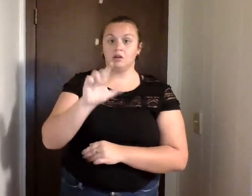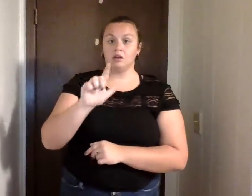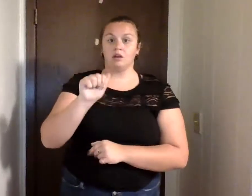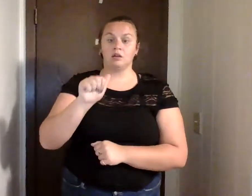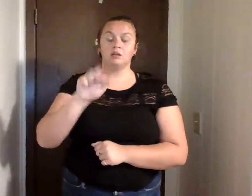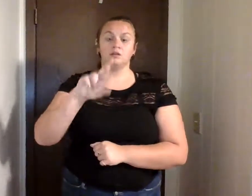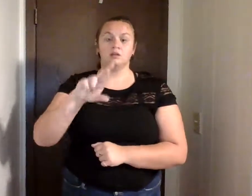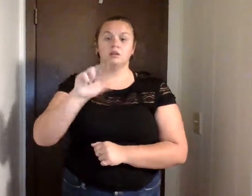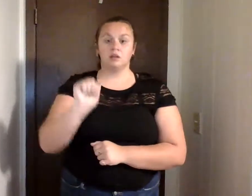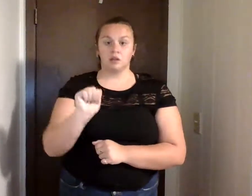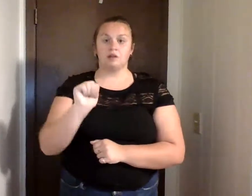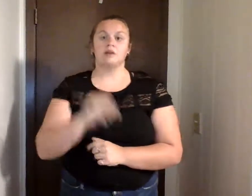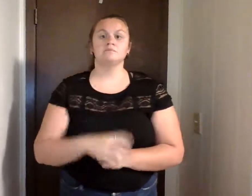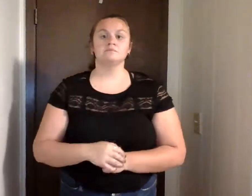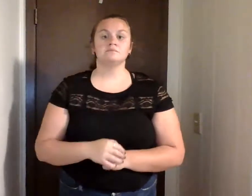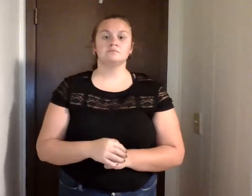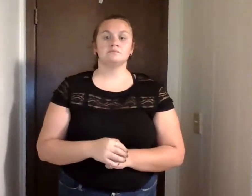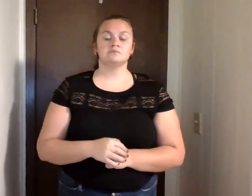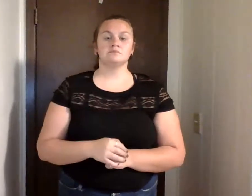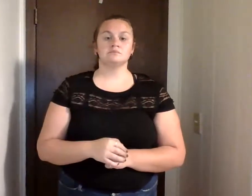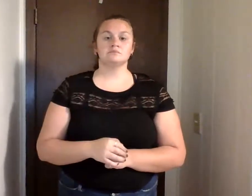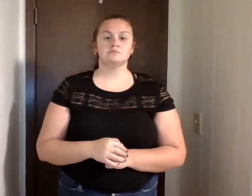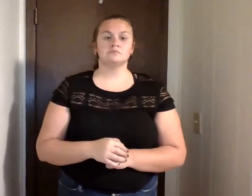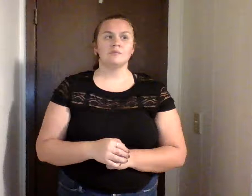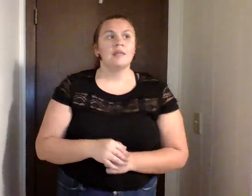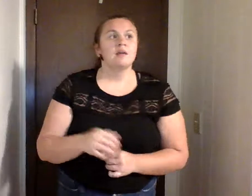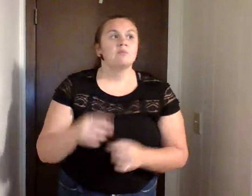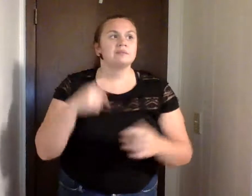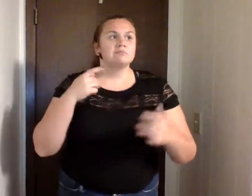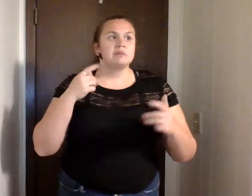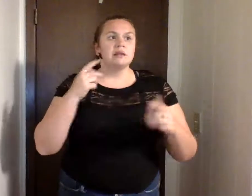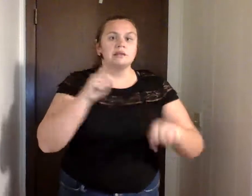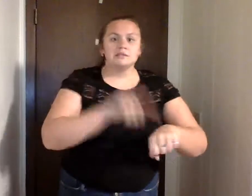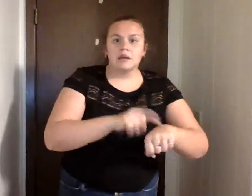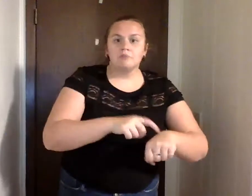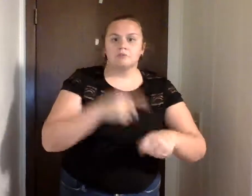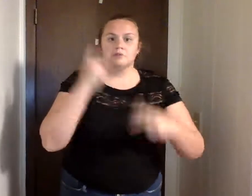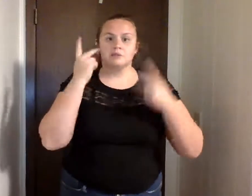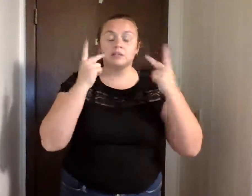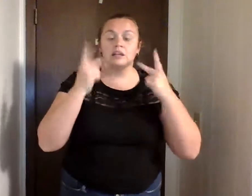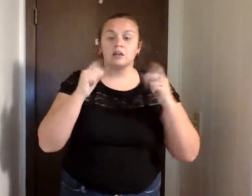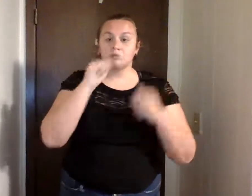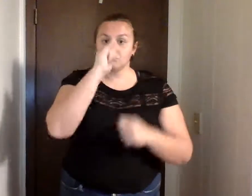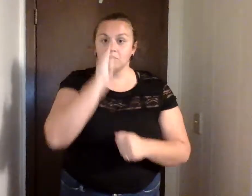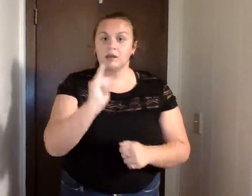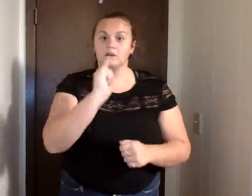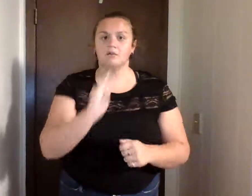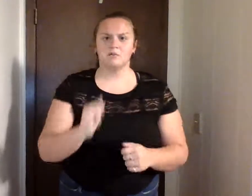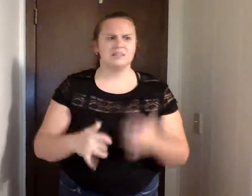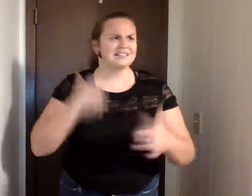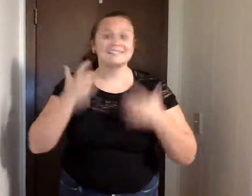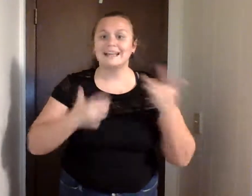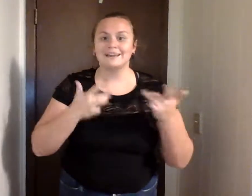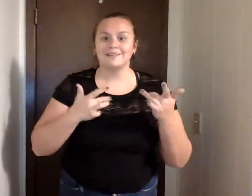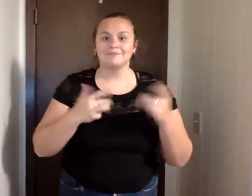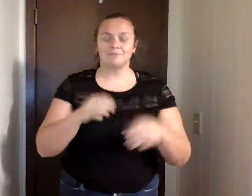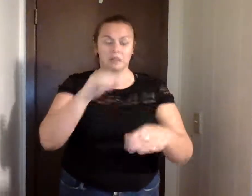in the mid-1700s, at a time when seeing a rhino was an exciting rarity. Including her in this illustration was akin to